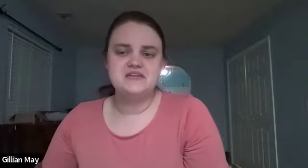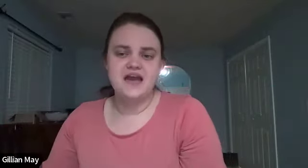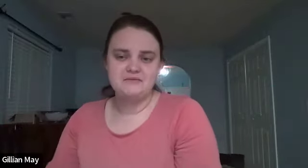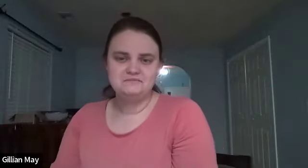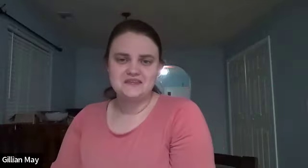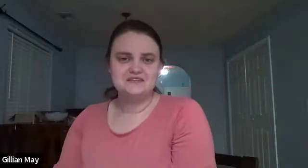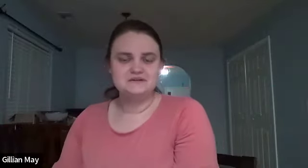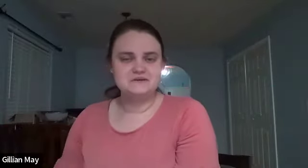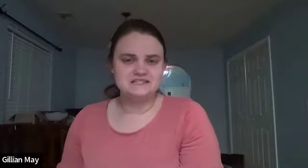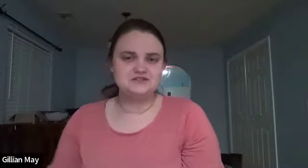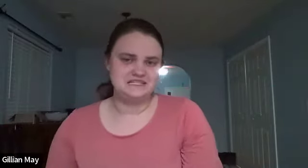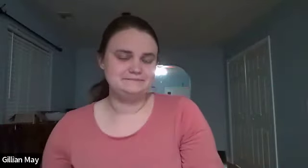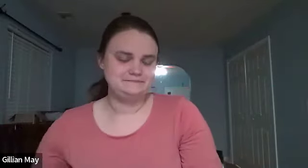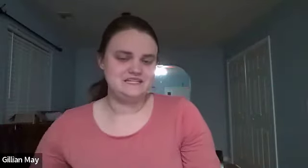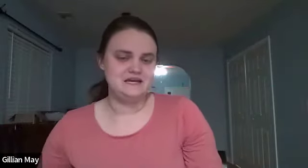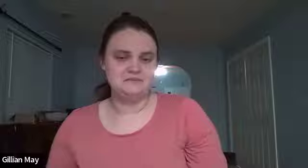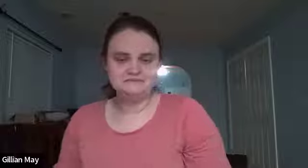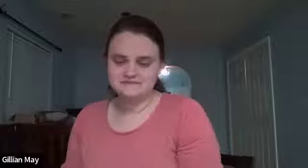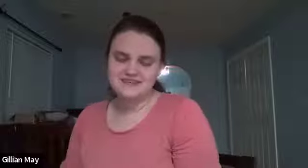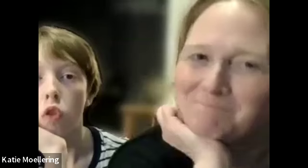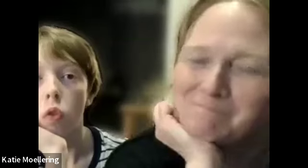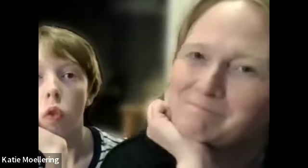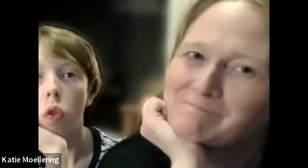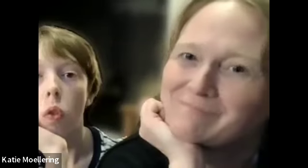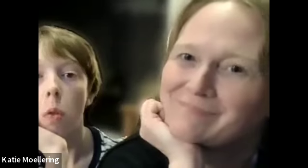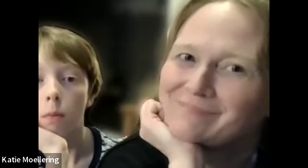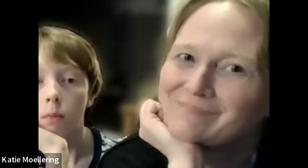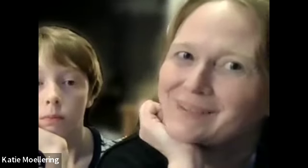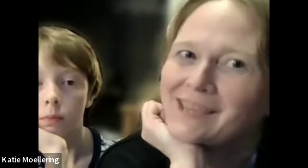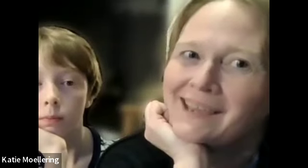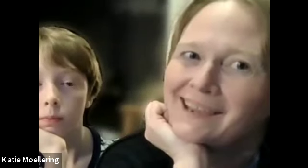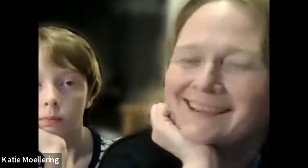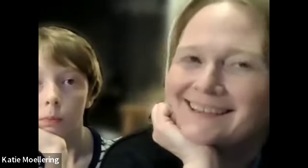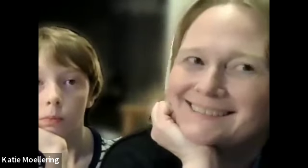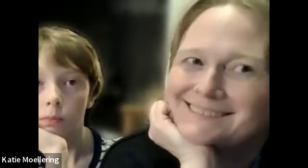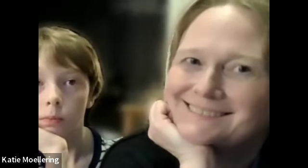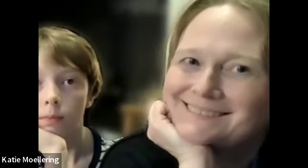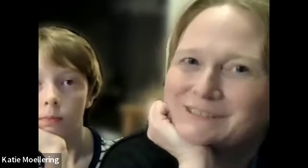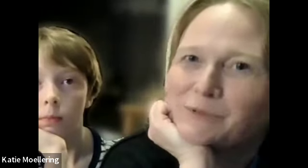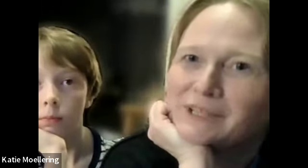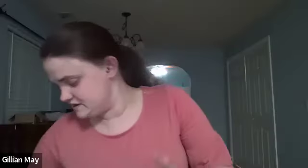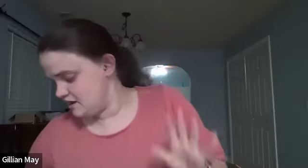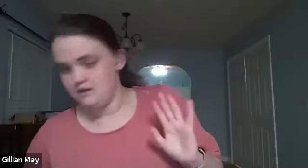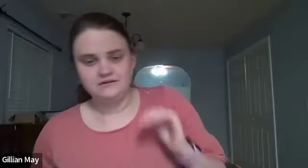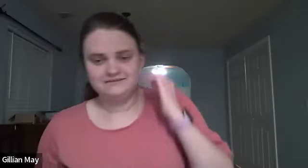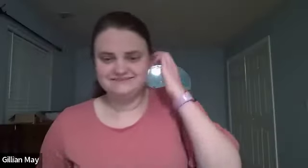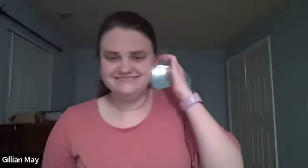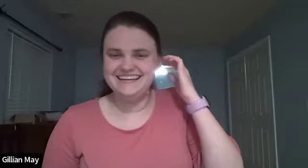yeah, so it's always interesting to be in the whole interpreter world. But well, thank you so much, Gillian.